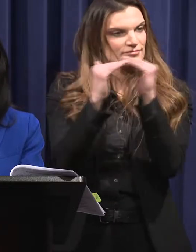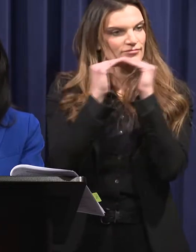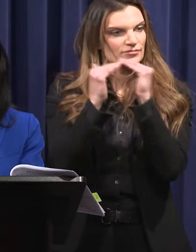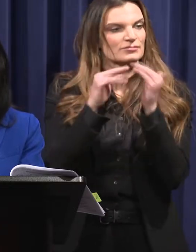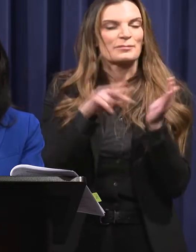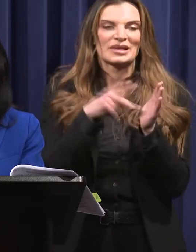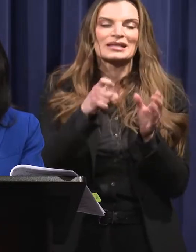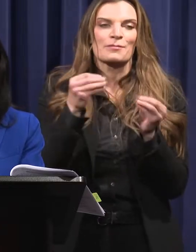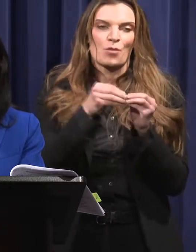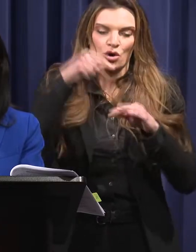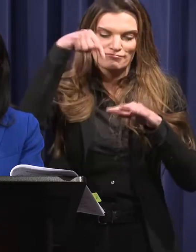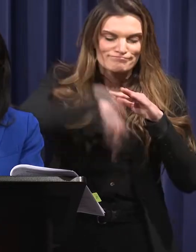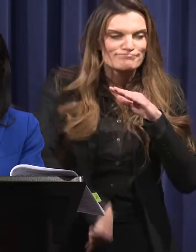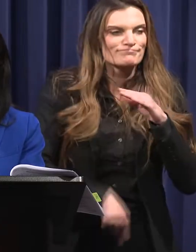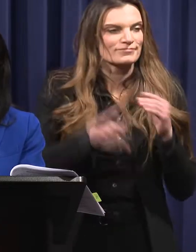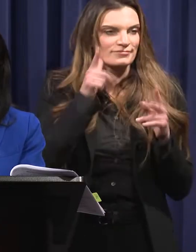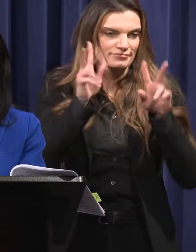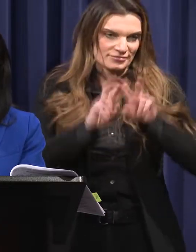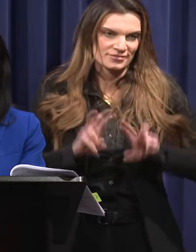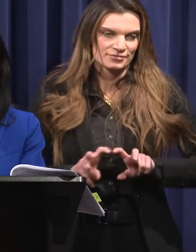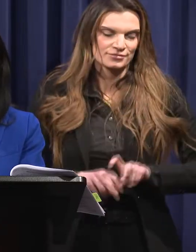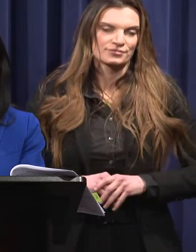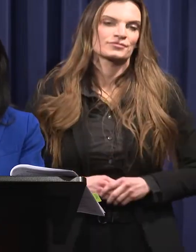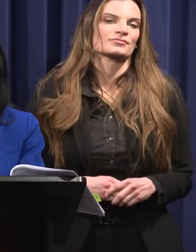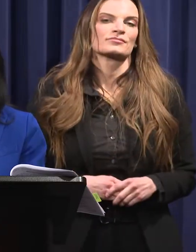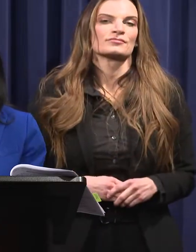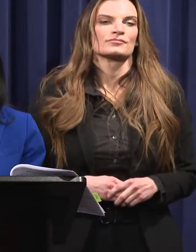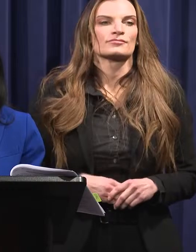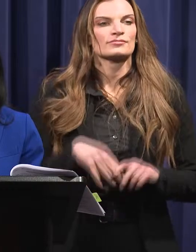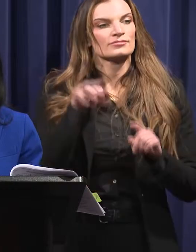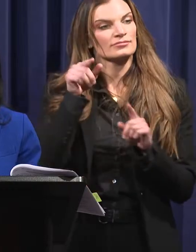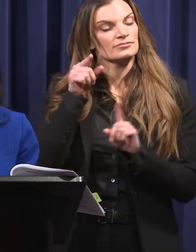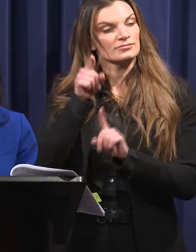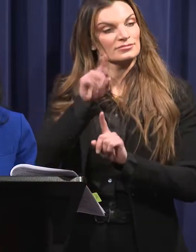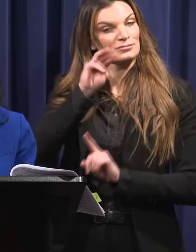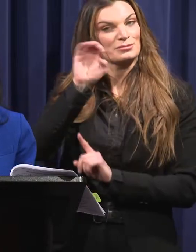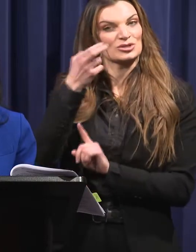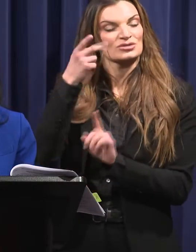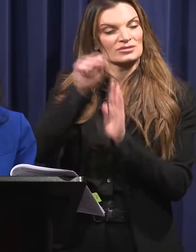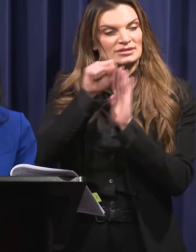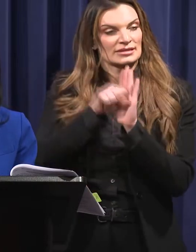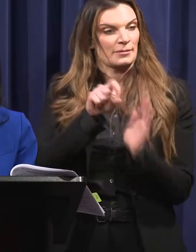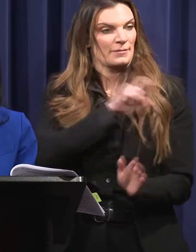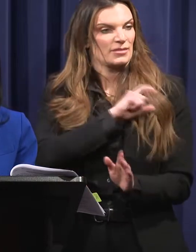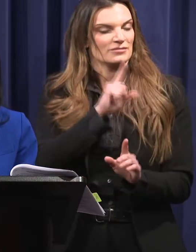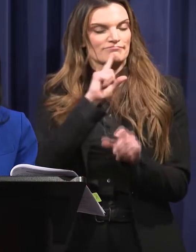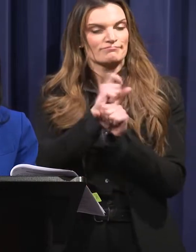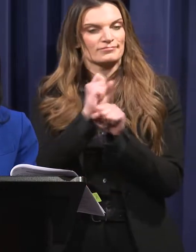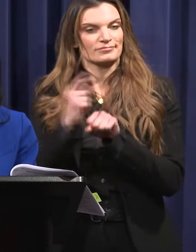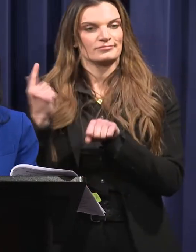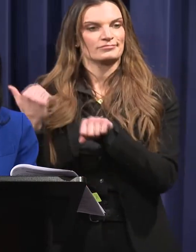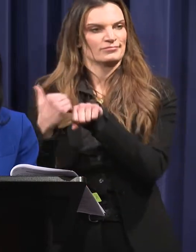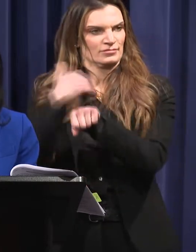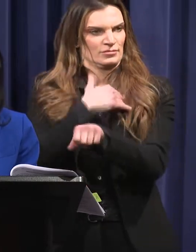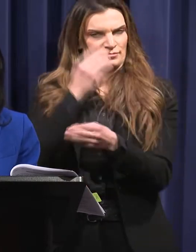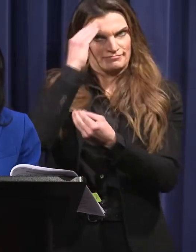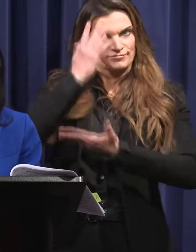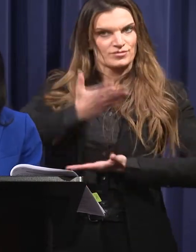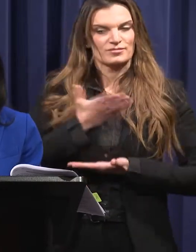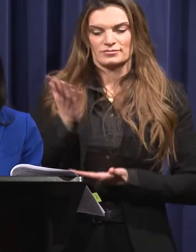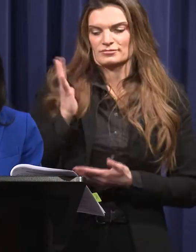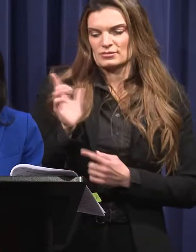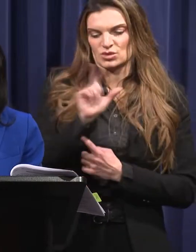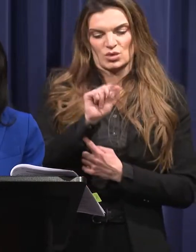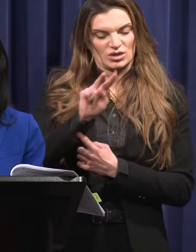be done, and so it will be. The Michigan State Police initial referral to my department was in 2022.